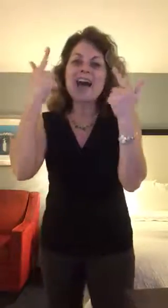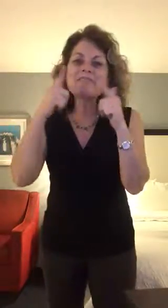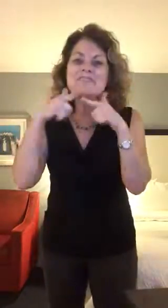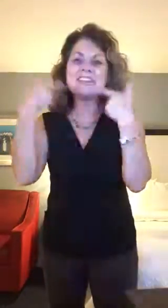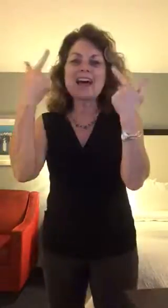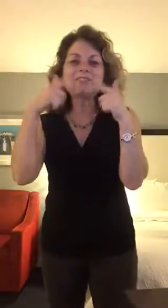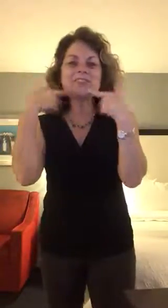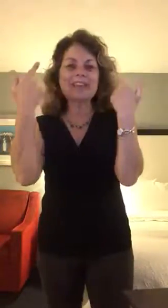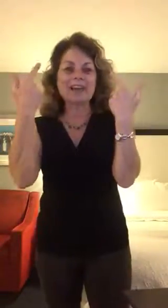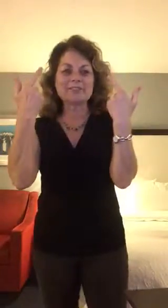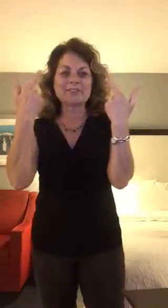Laugh and laugh and laugh.